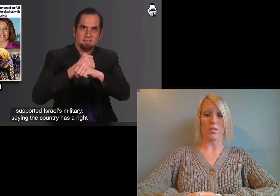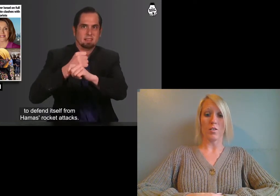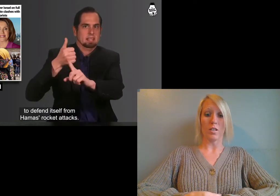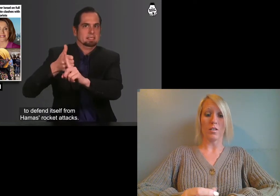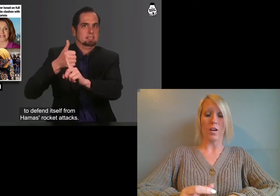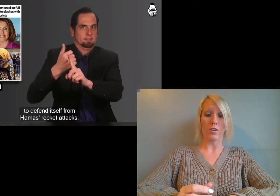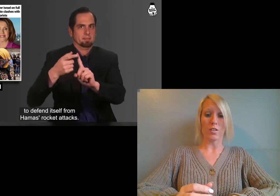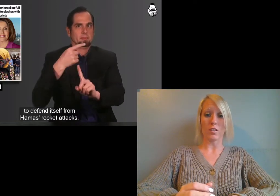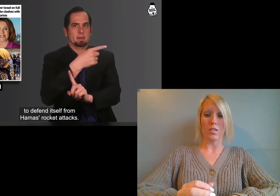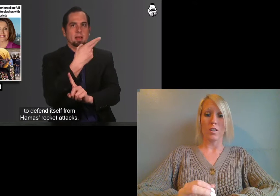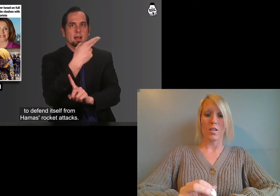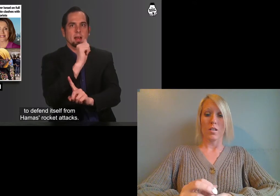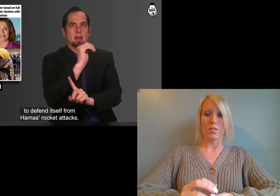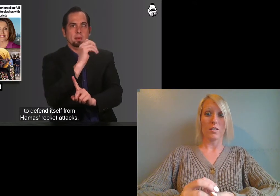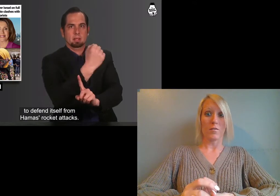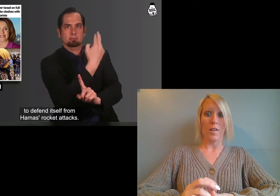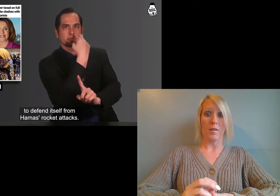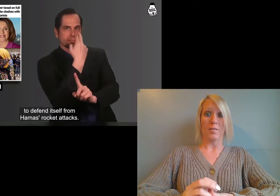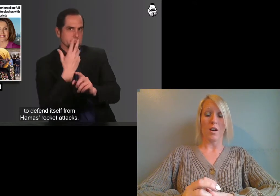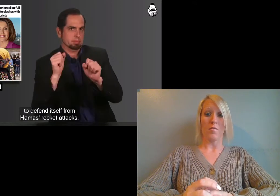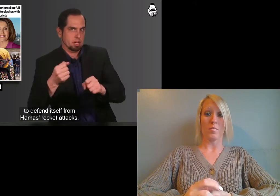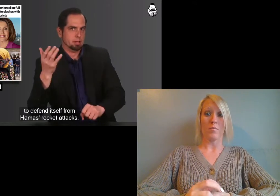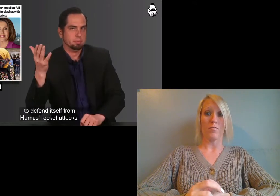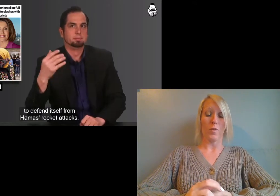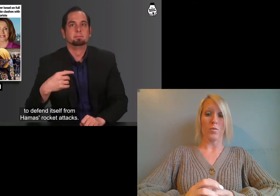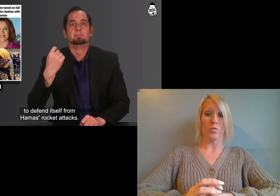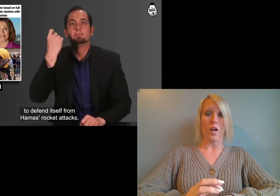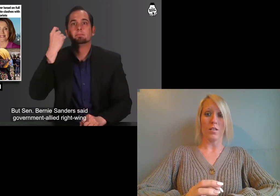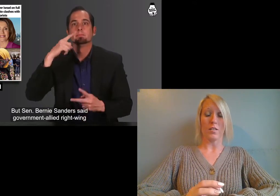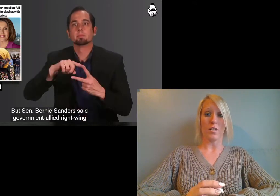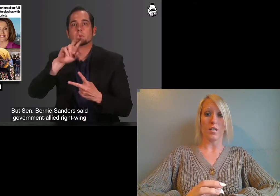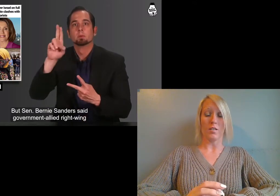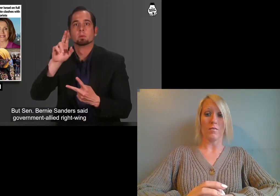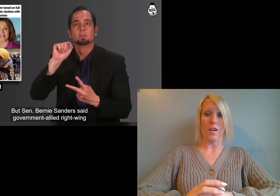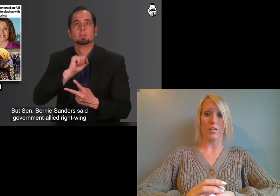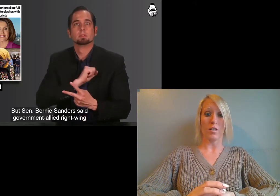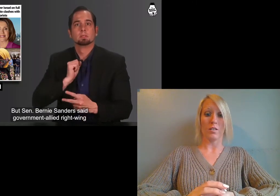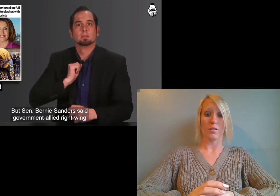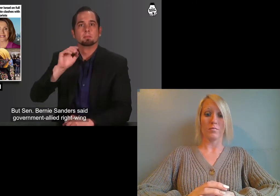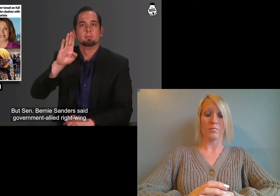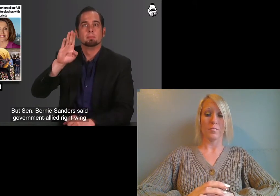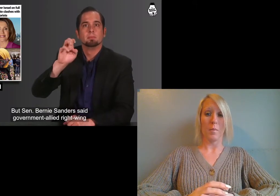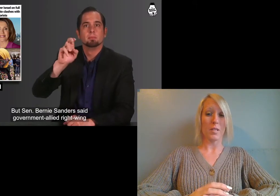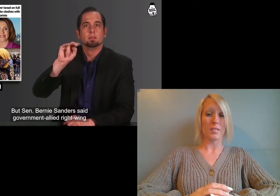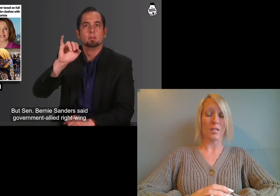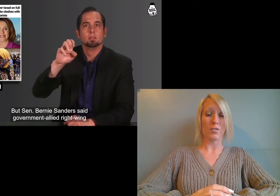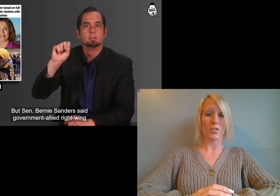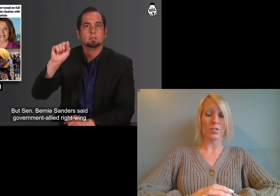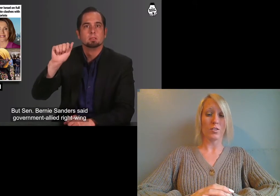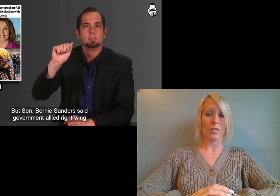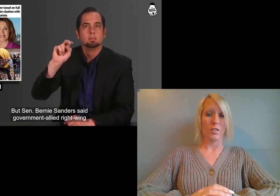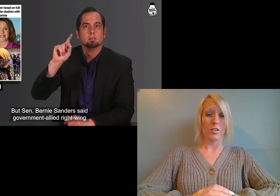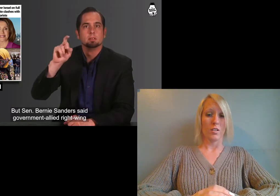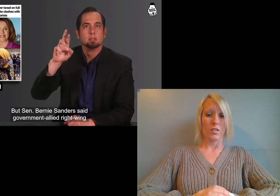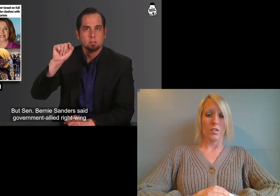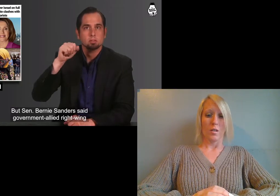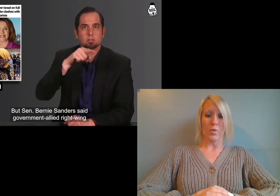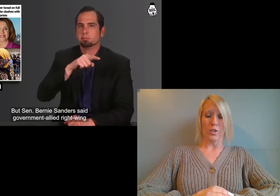Israeli military in their actions to defend themselves from those rockets and firings. But